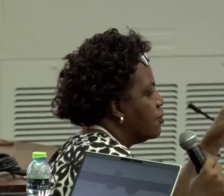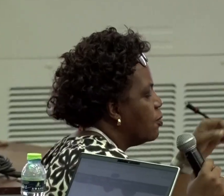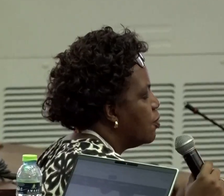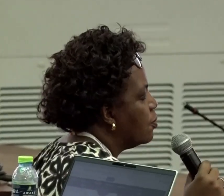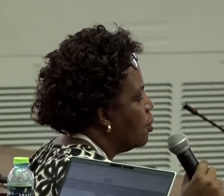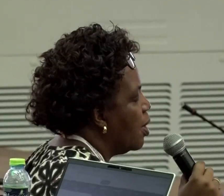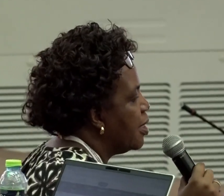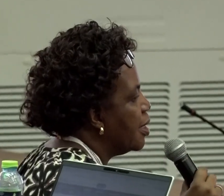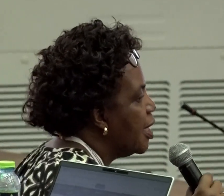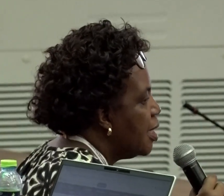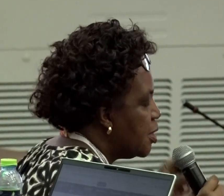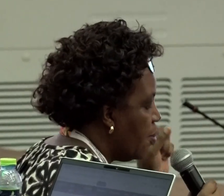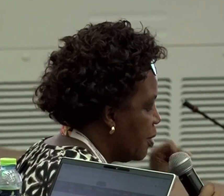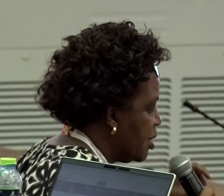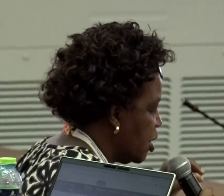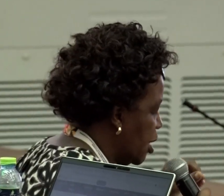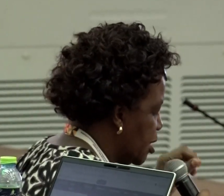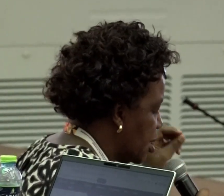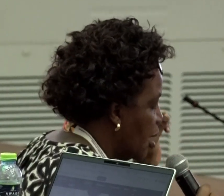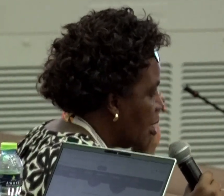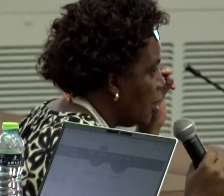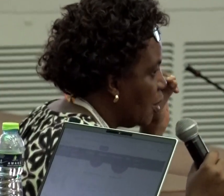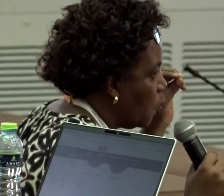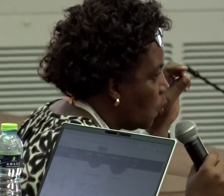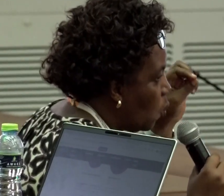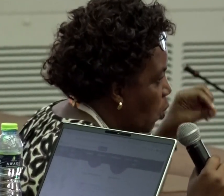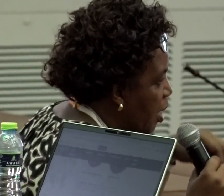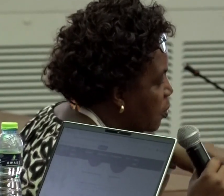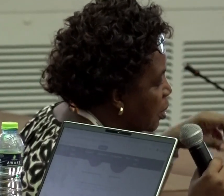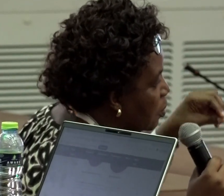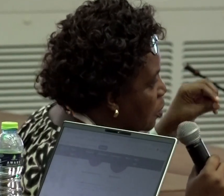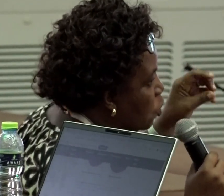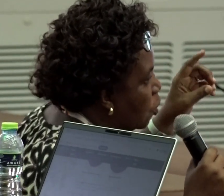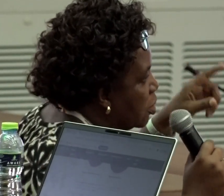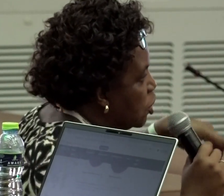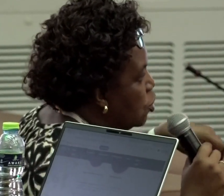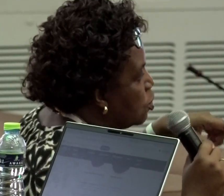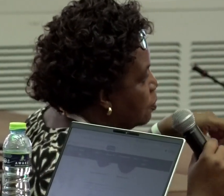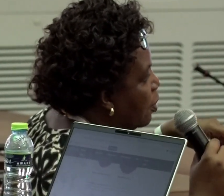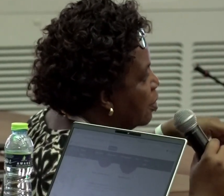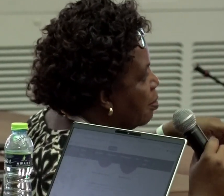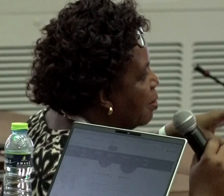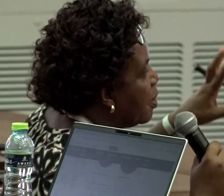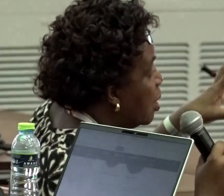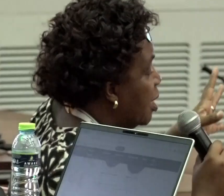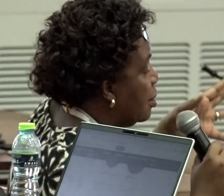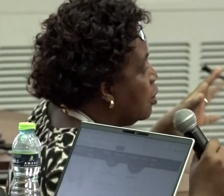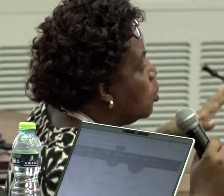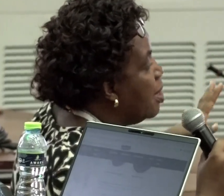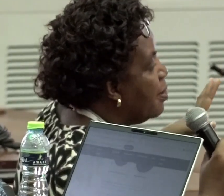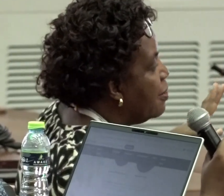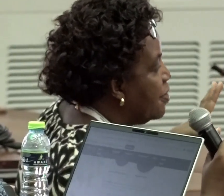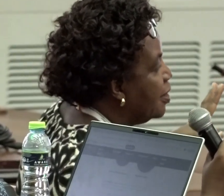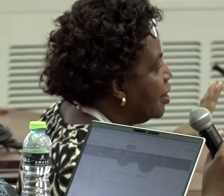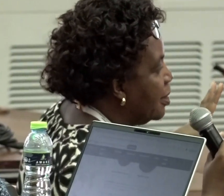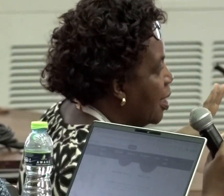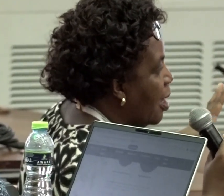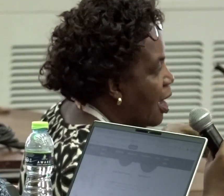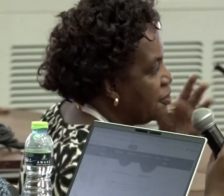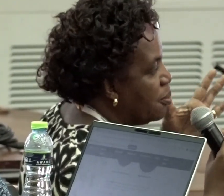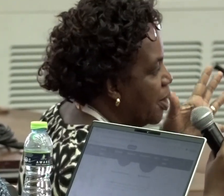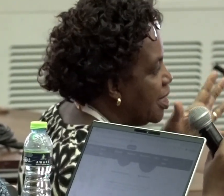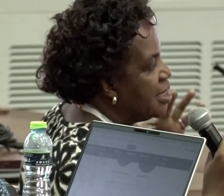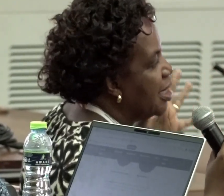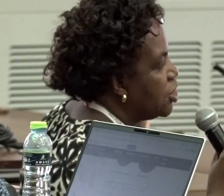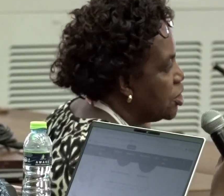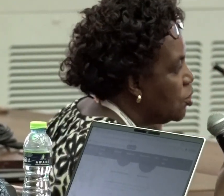year. Yeah, for 1 year. So my question is, when you continue to follow them up, the woman may feel